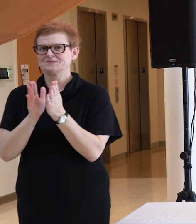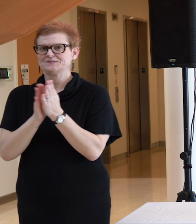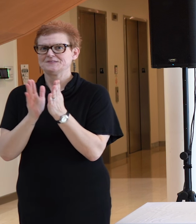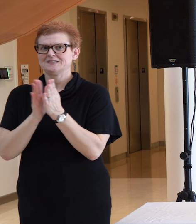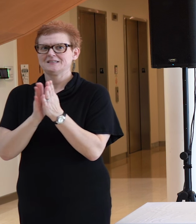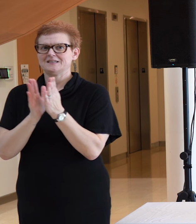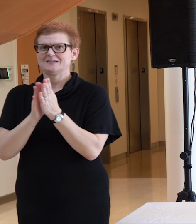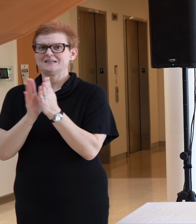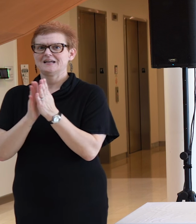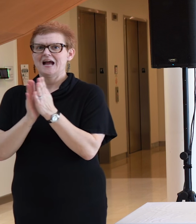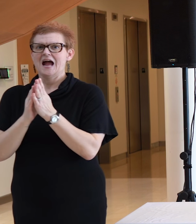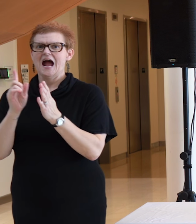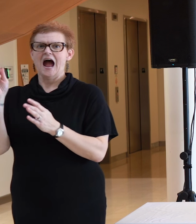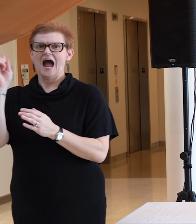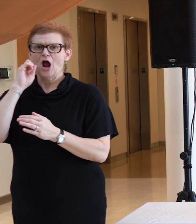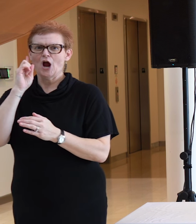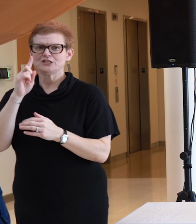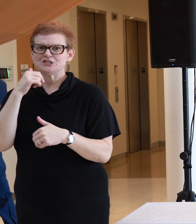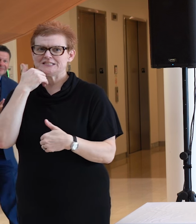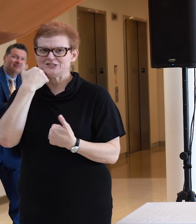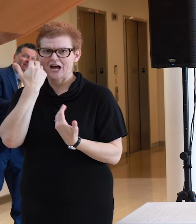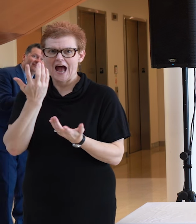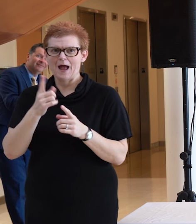I heard she's shy, but